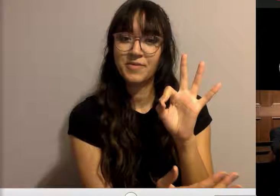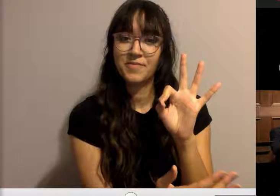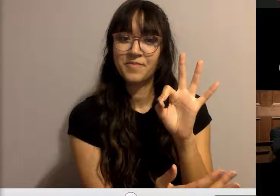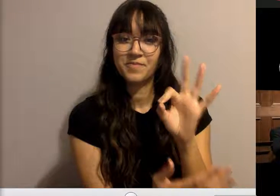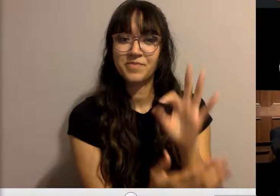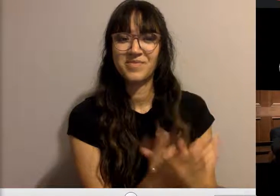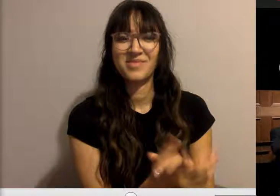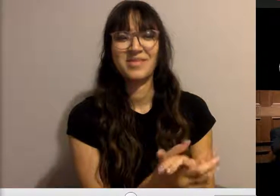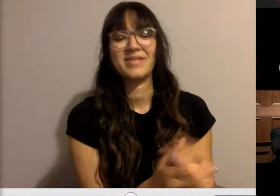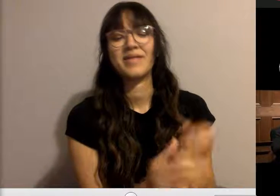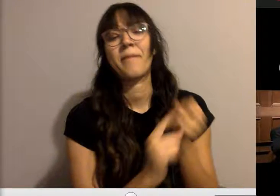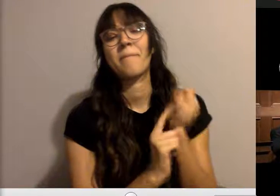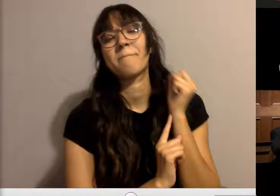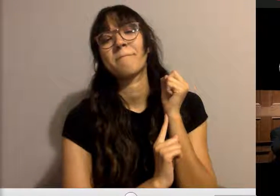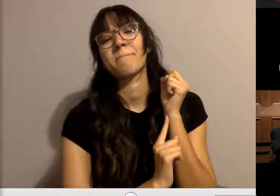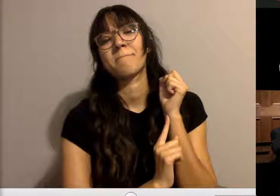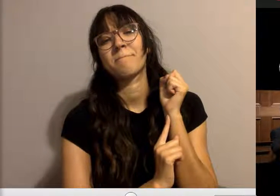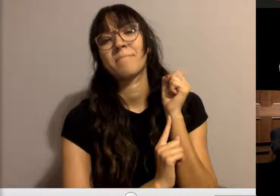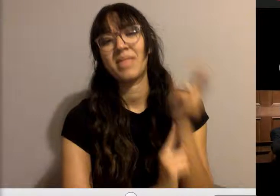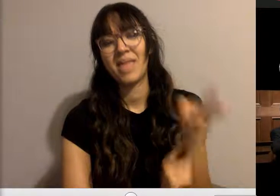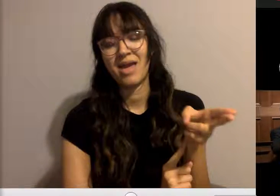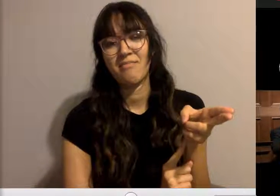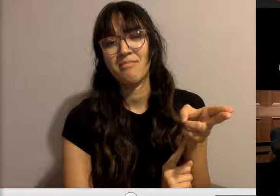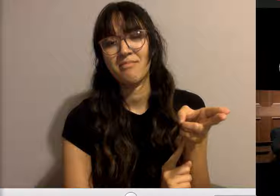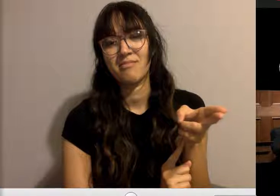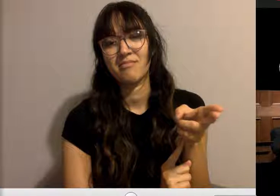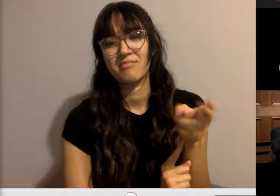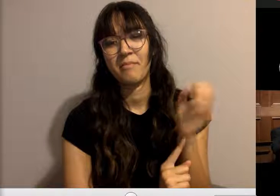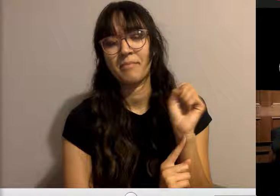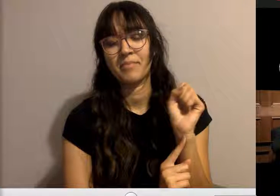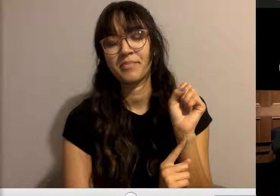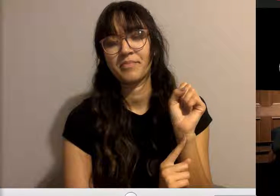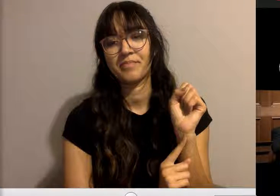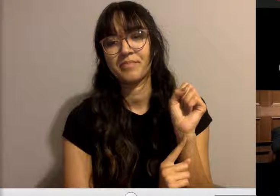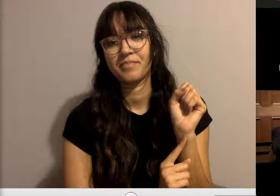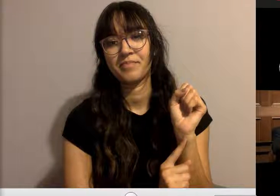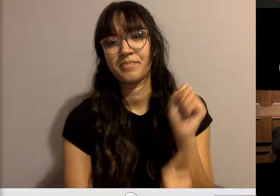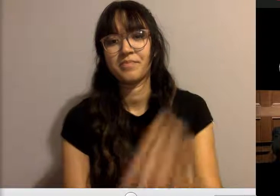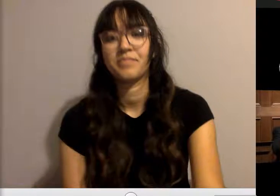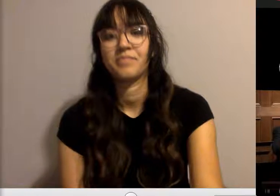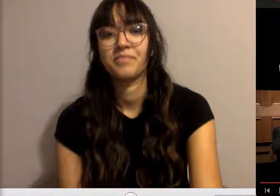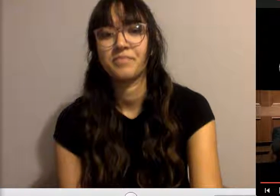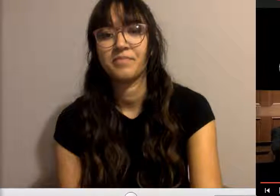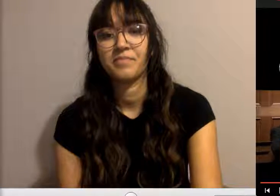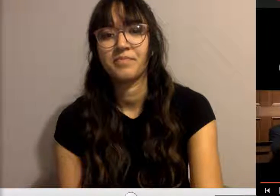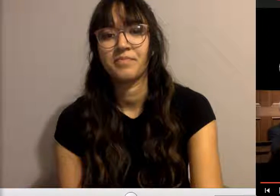whole collapse of the Late Bronze Age on the Sea Peoples, and he had already formulated this by like the